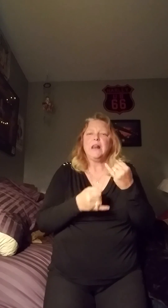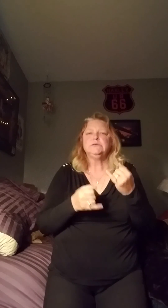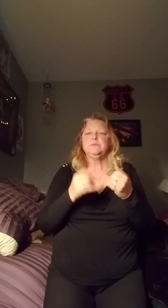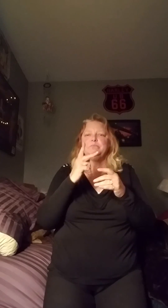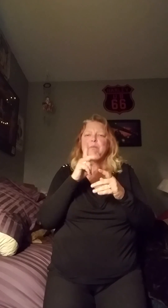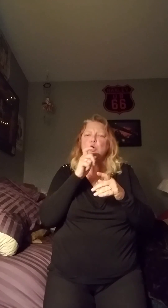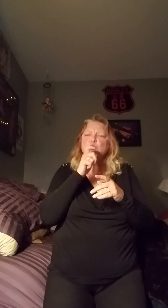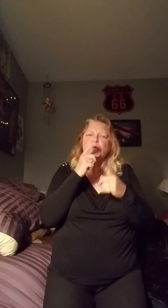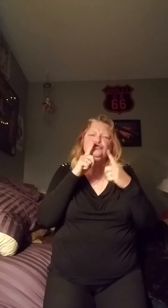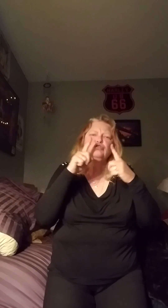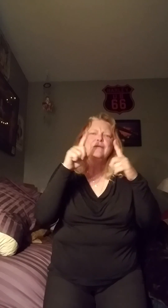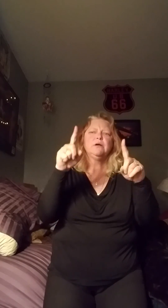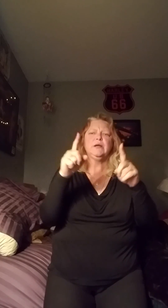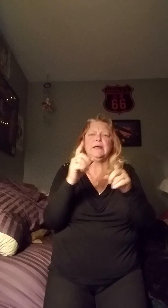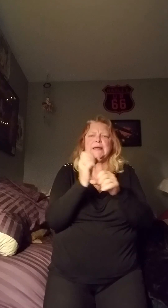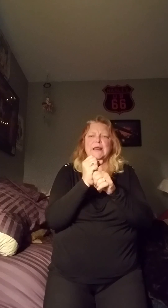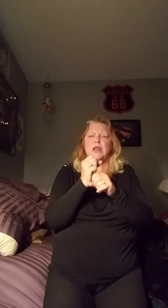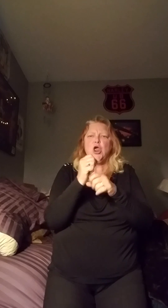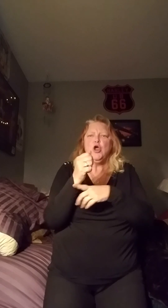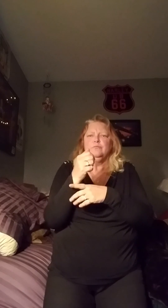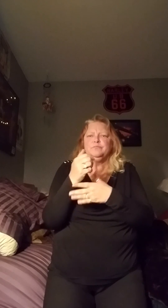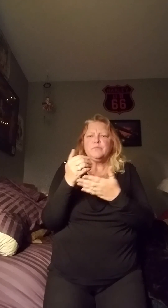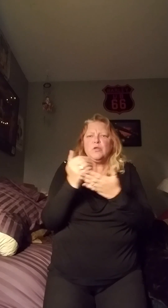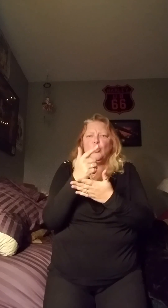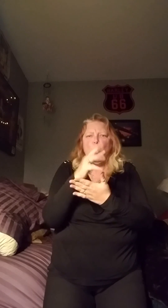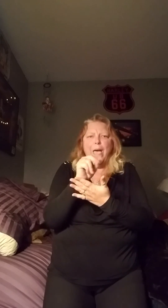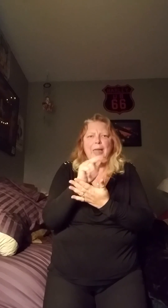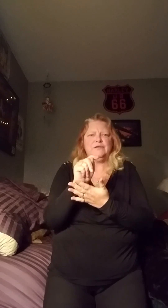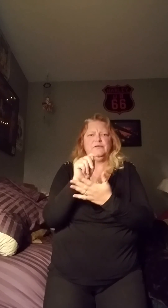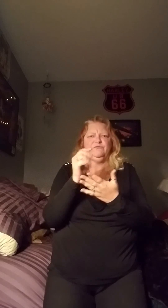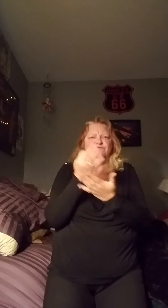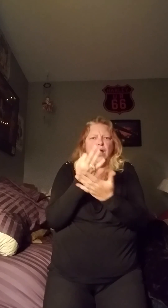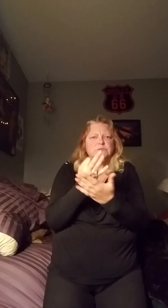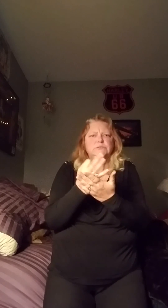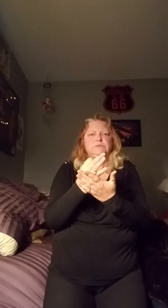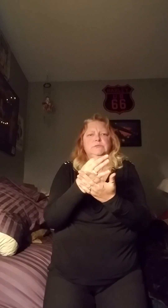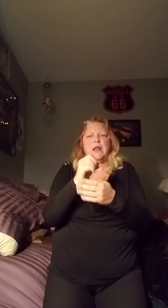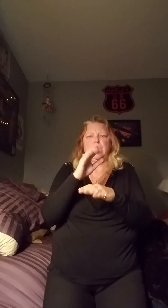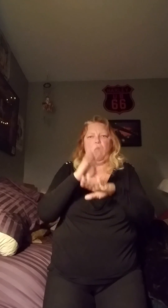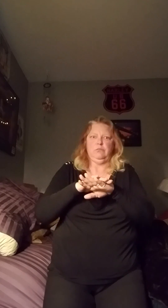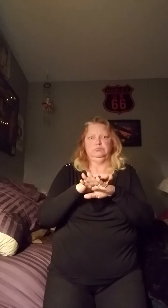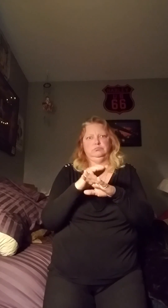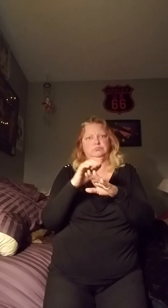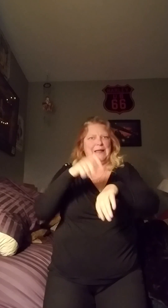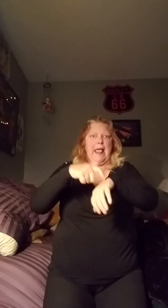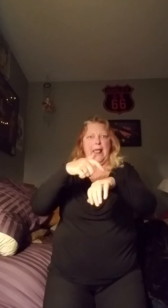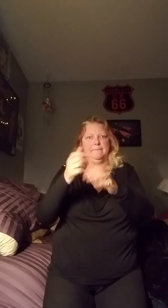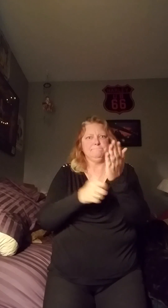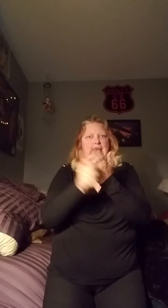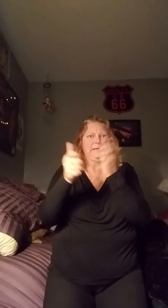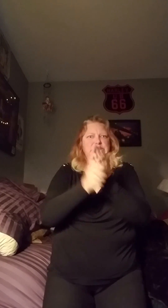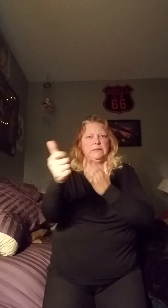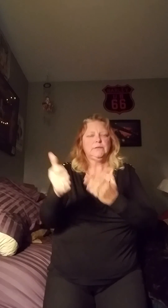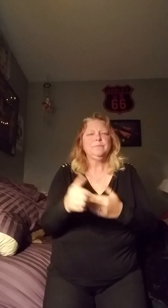get more grant funds and end up on Time magazine. On the other hand, and so some of it is really bad. You could imagine